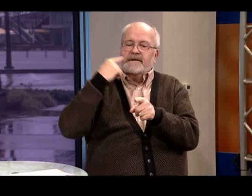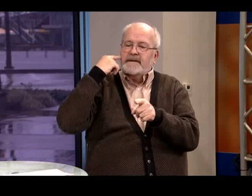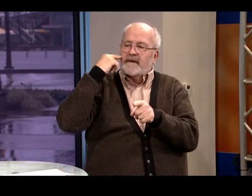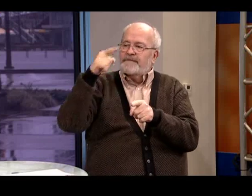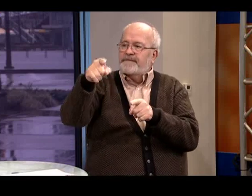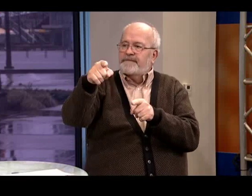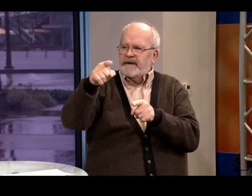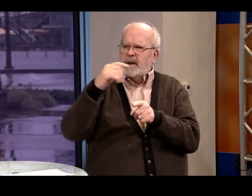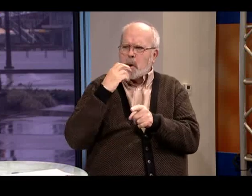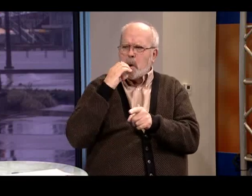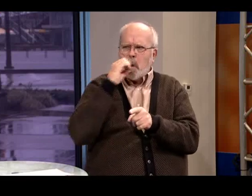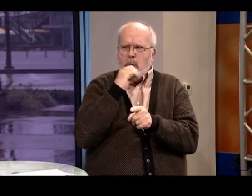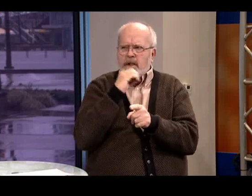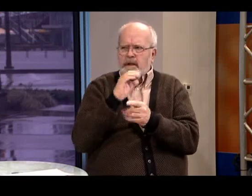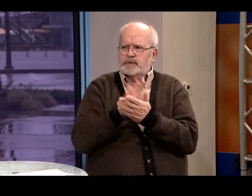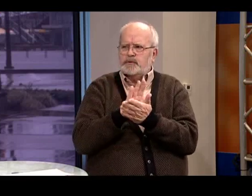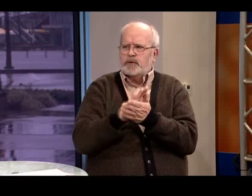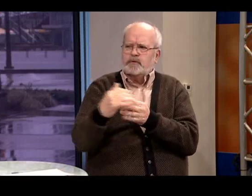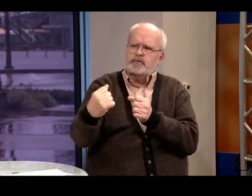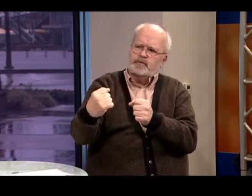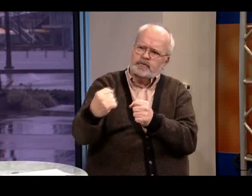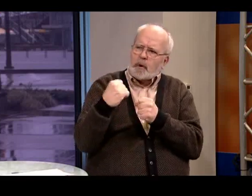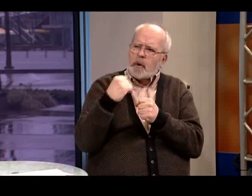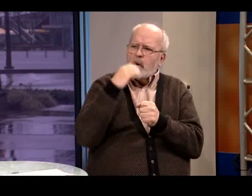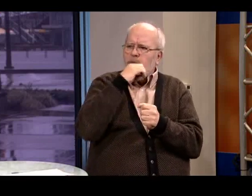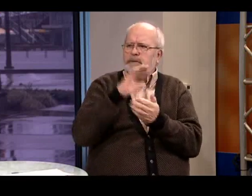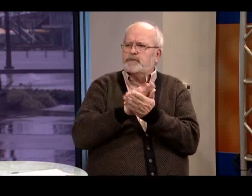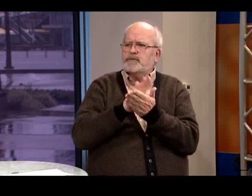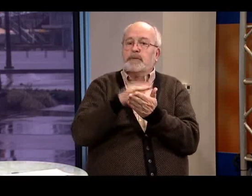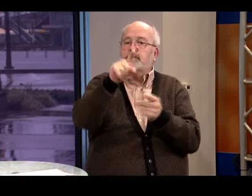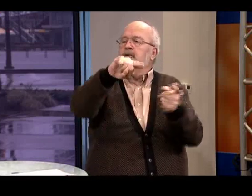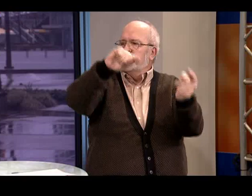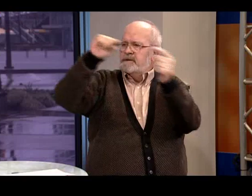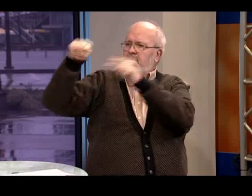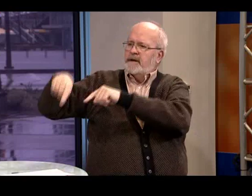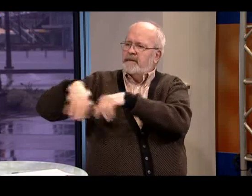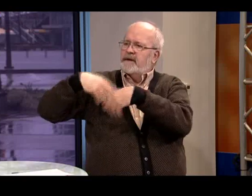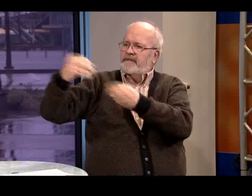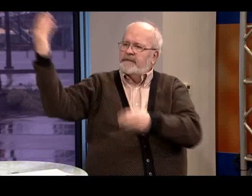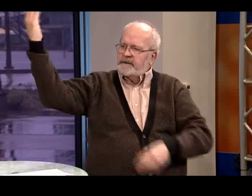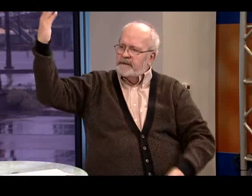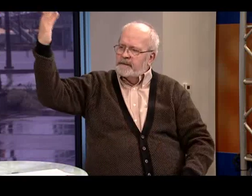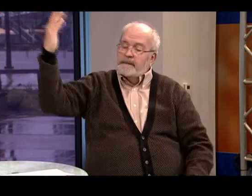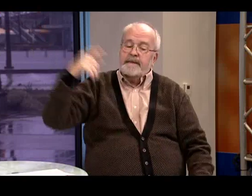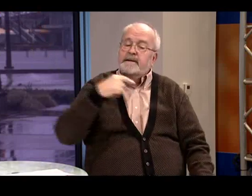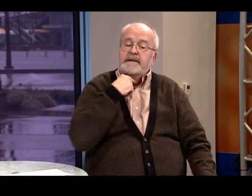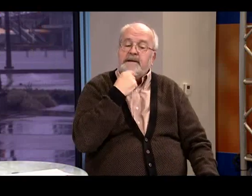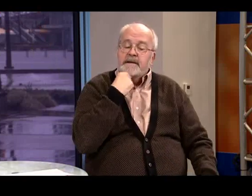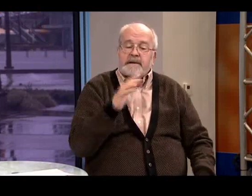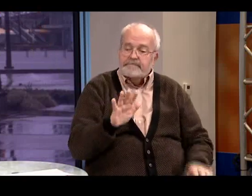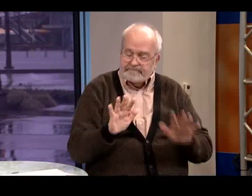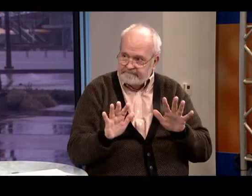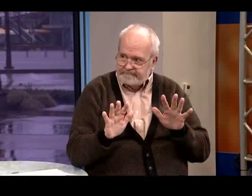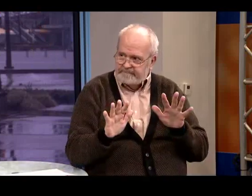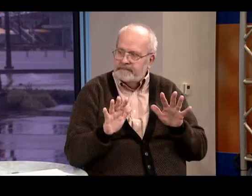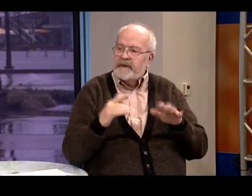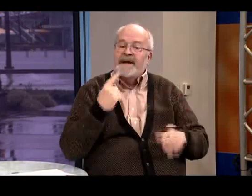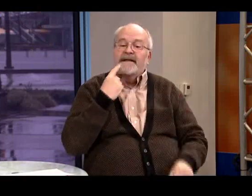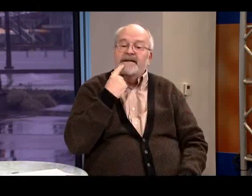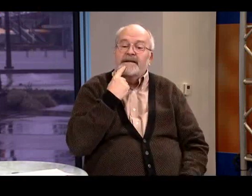They were from the Center of the Institution for the Deaf. It was an oral program for deaf